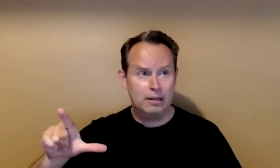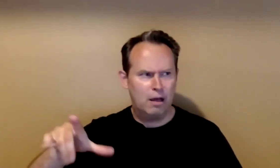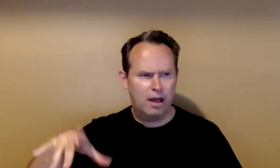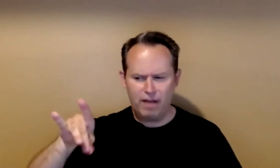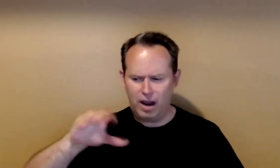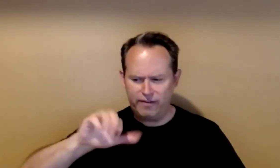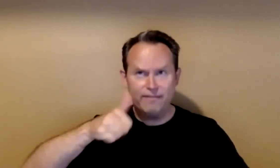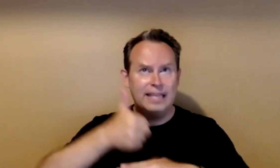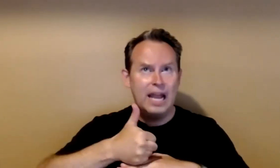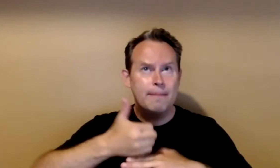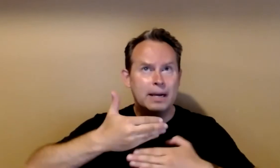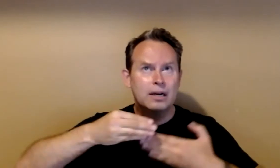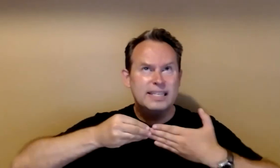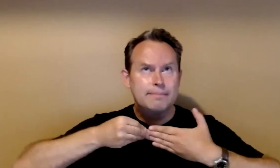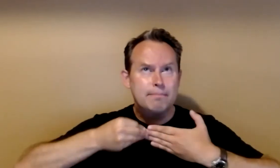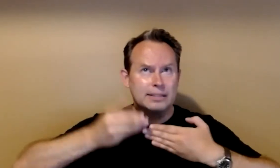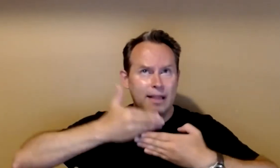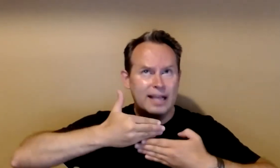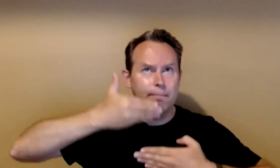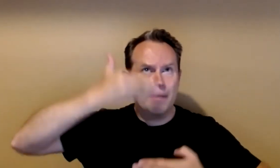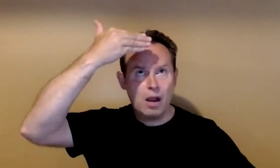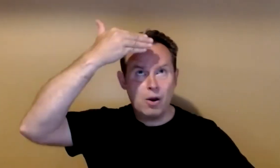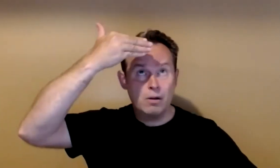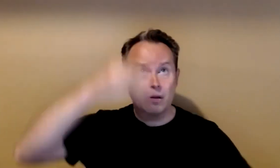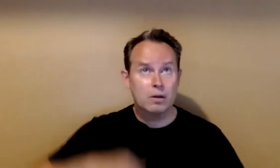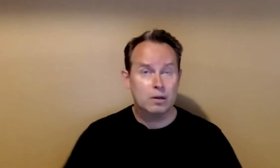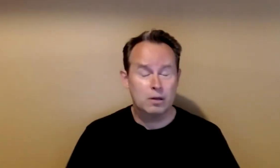till, I found they had set up a plexiglass barrier.